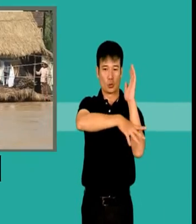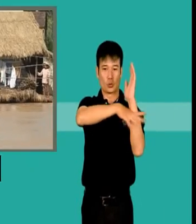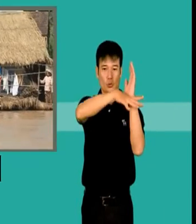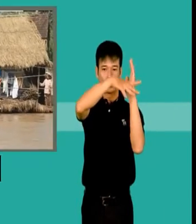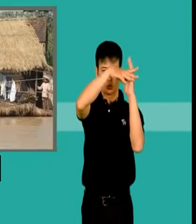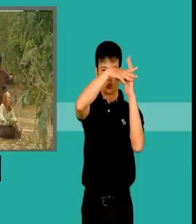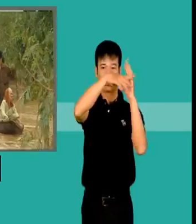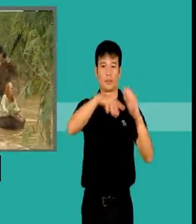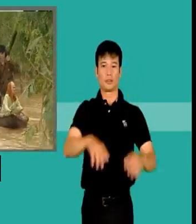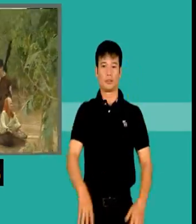floods,